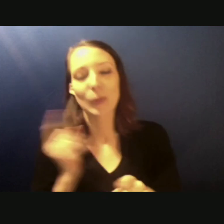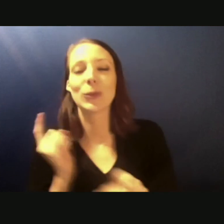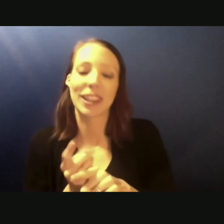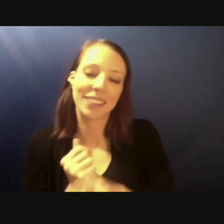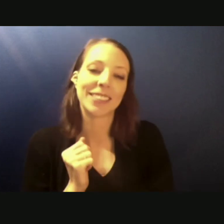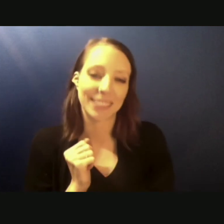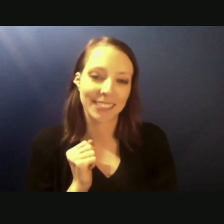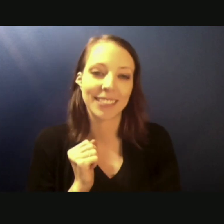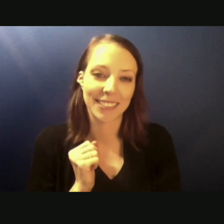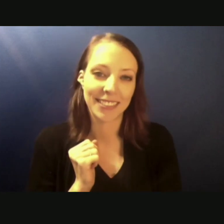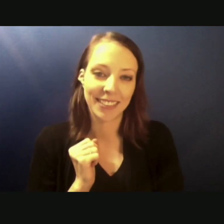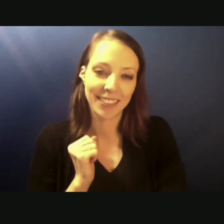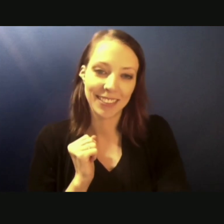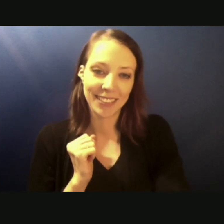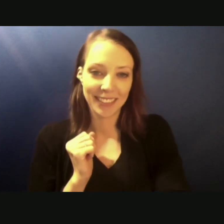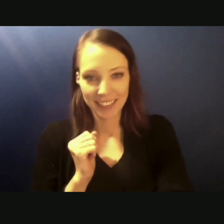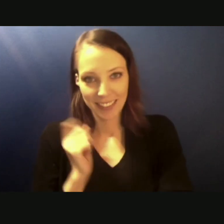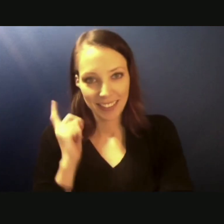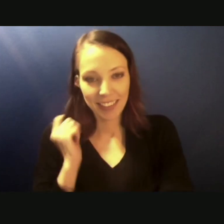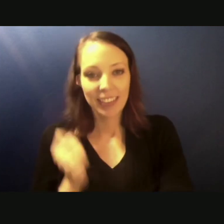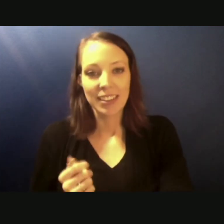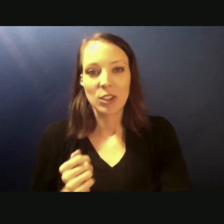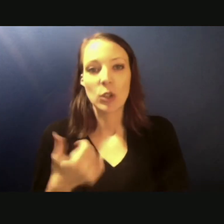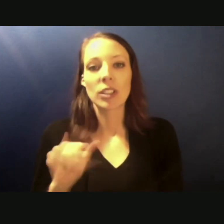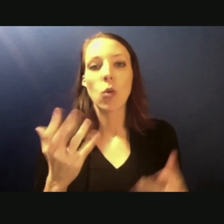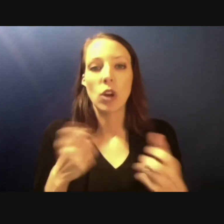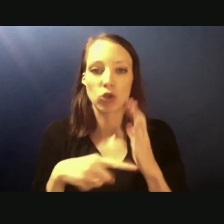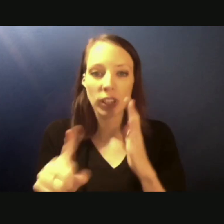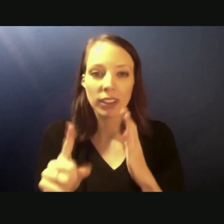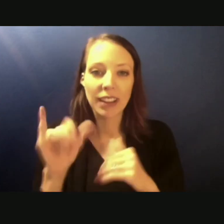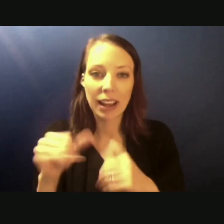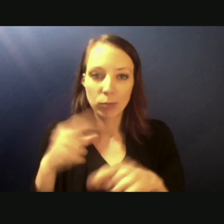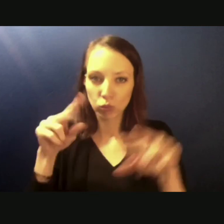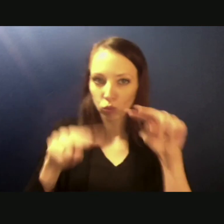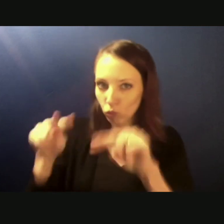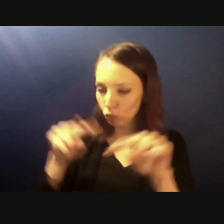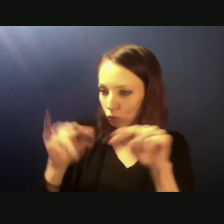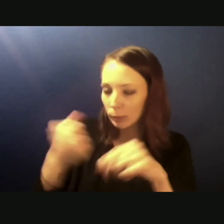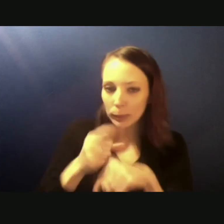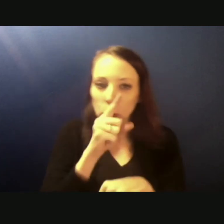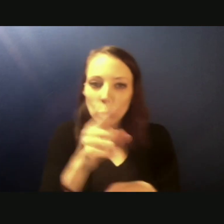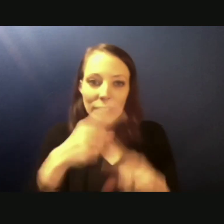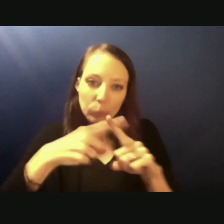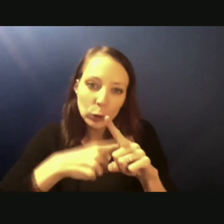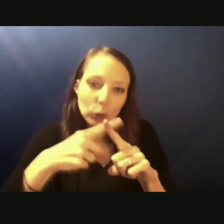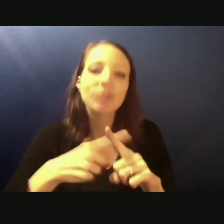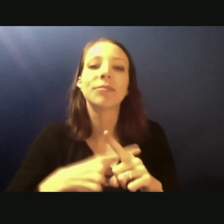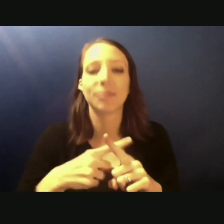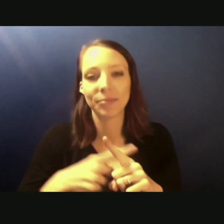slow. So you still want to kind of check, you know, monitor, you know, and check the temperature